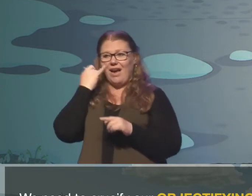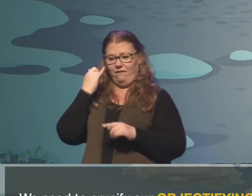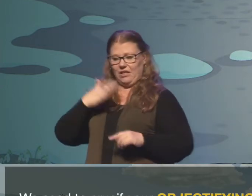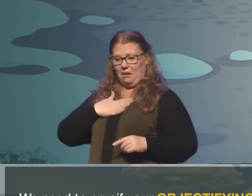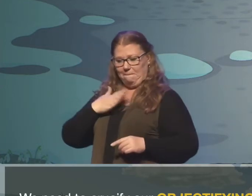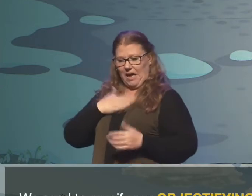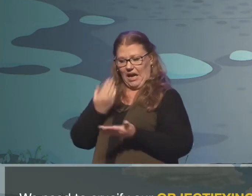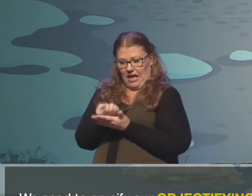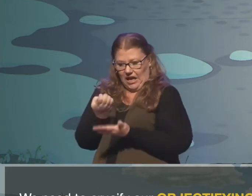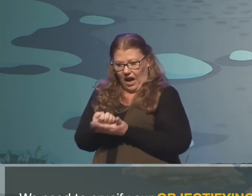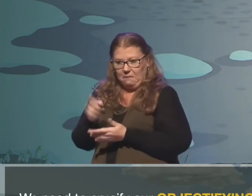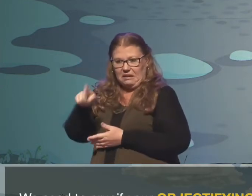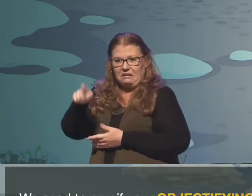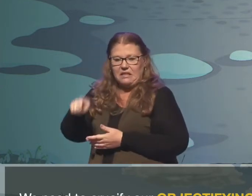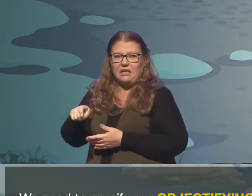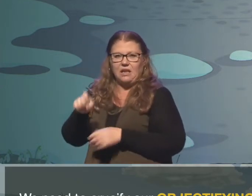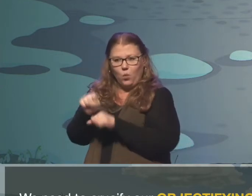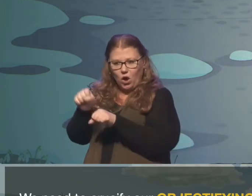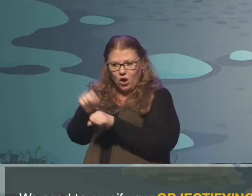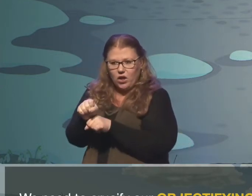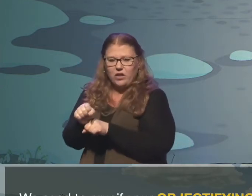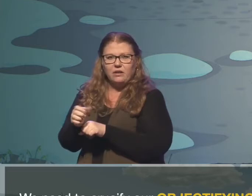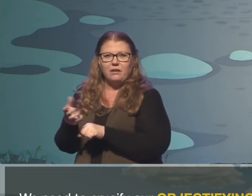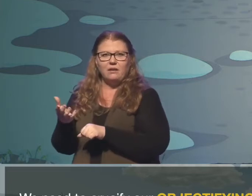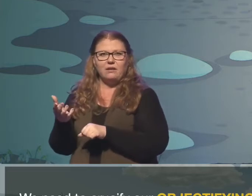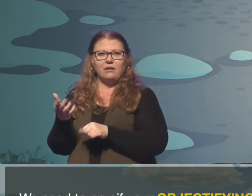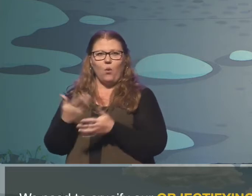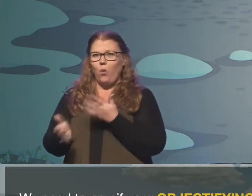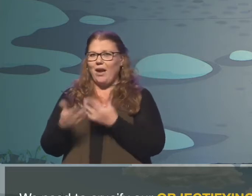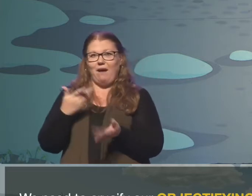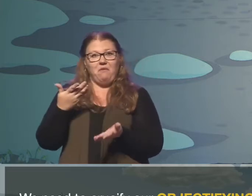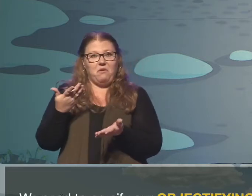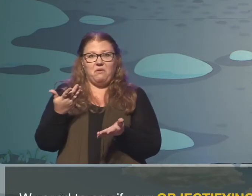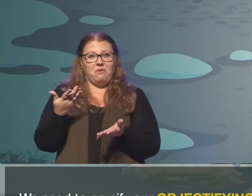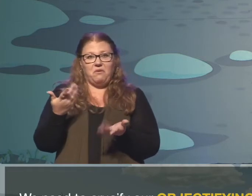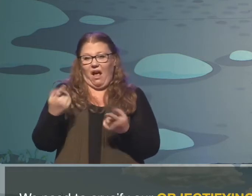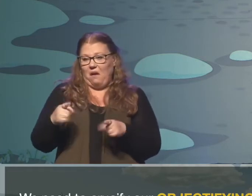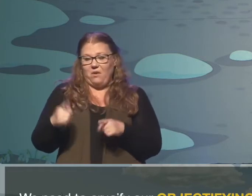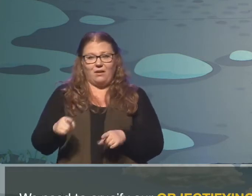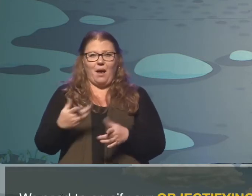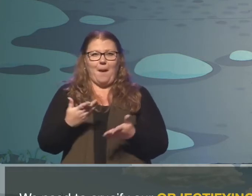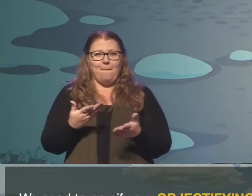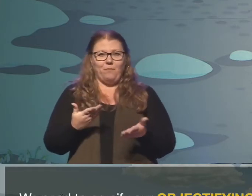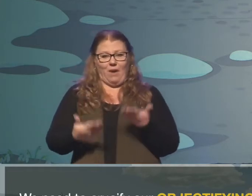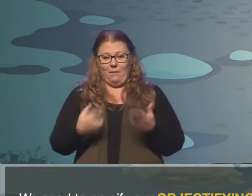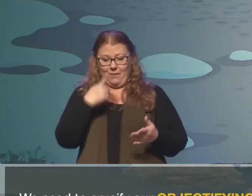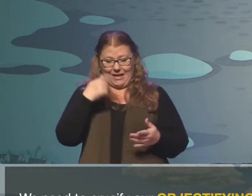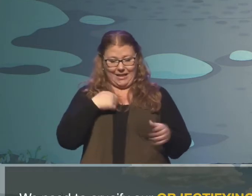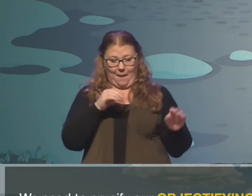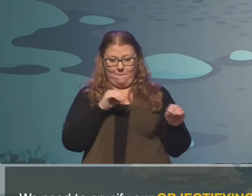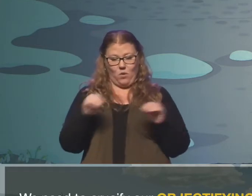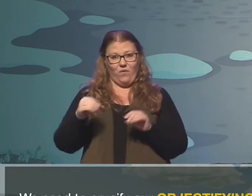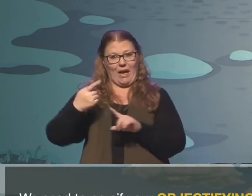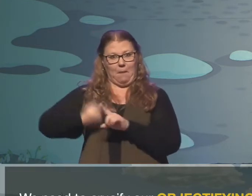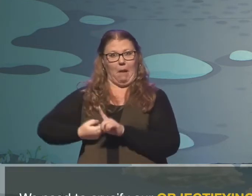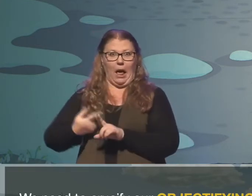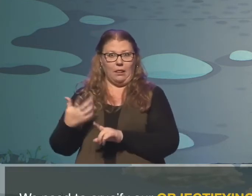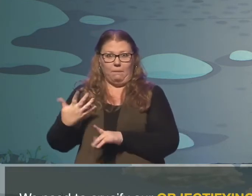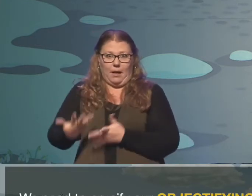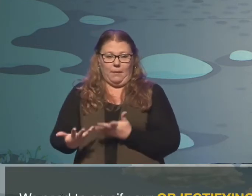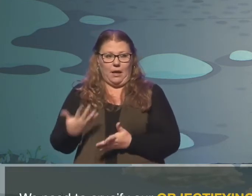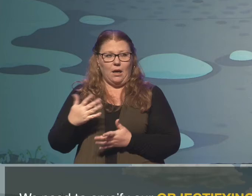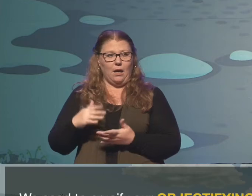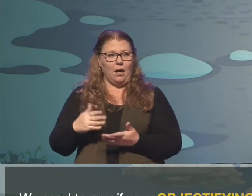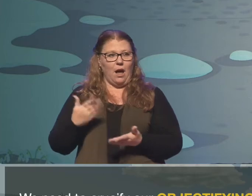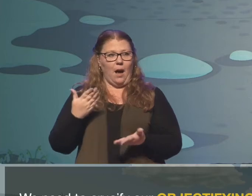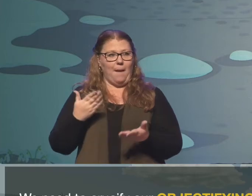my economic need in work, whatever it might be, whether it's because I'm moving in a month or so, and I might become some of